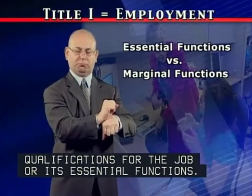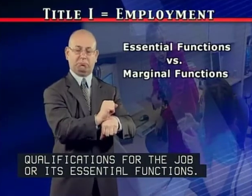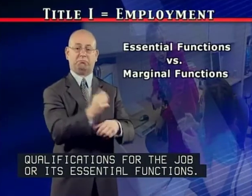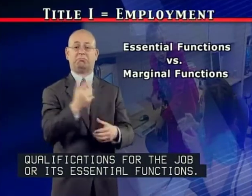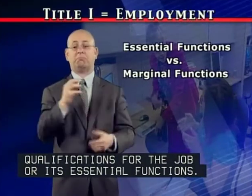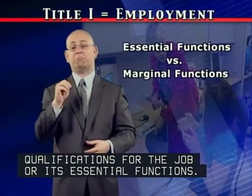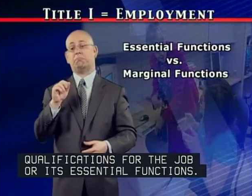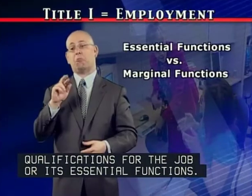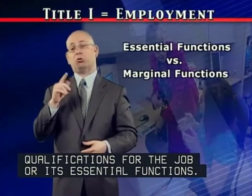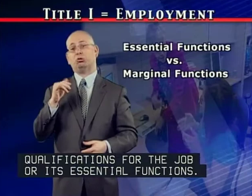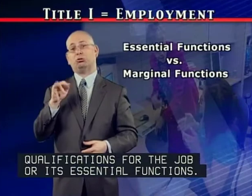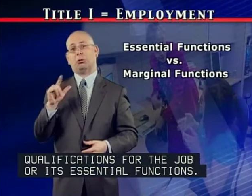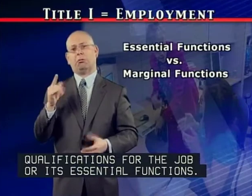essential functions.